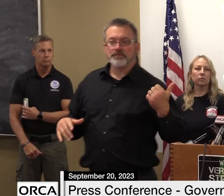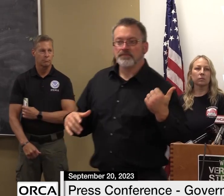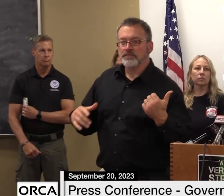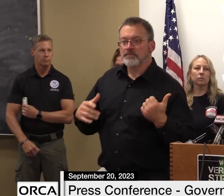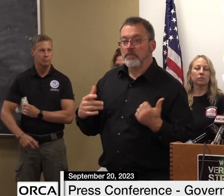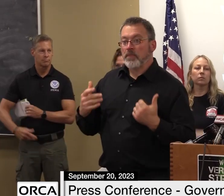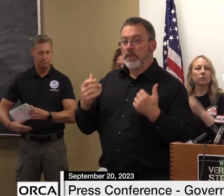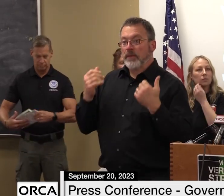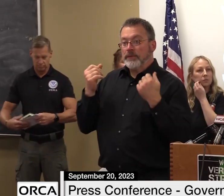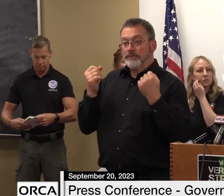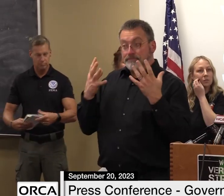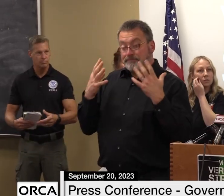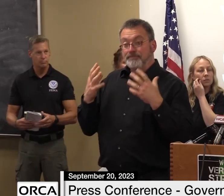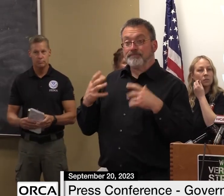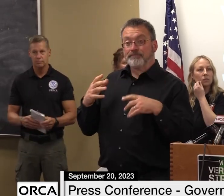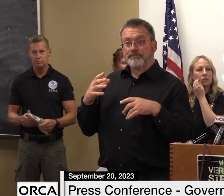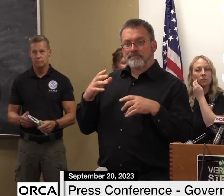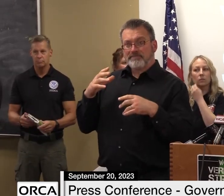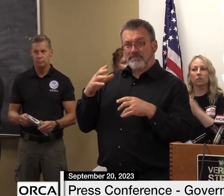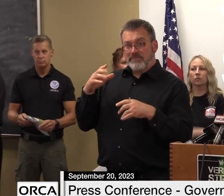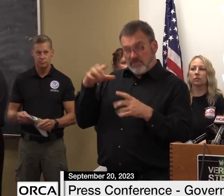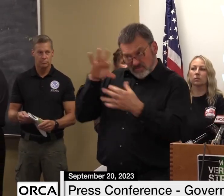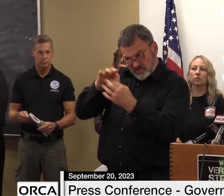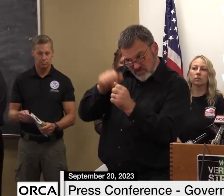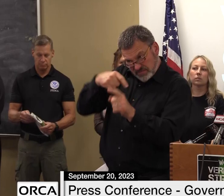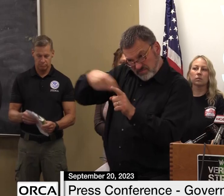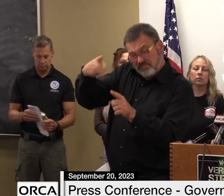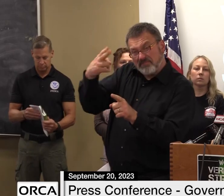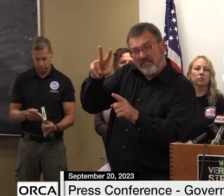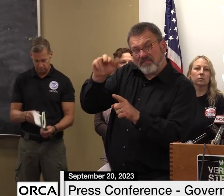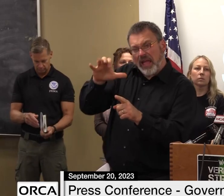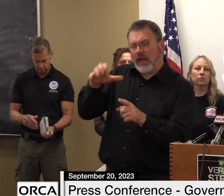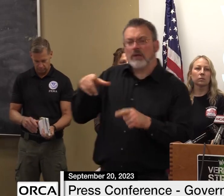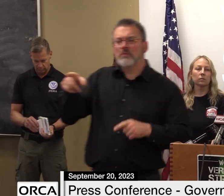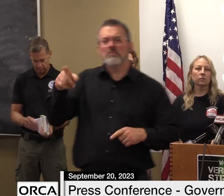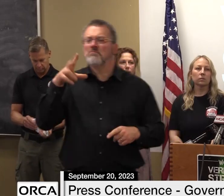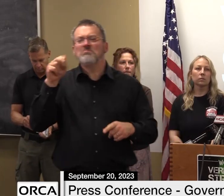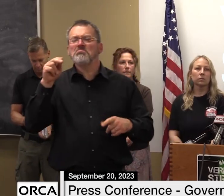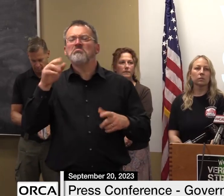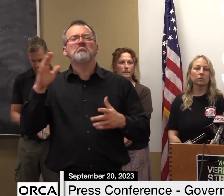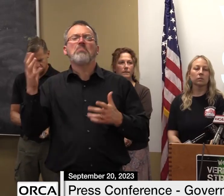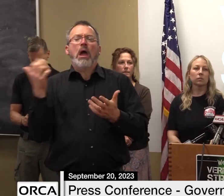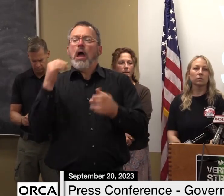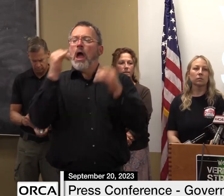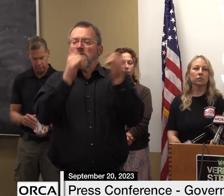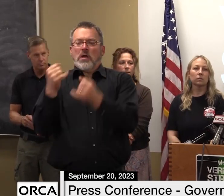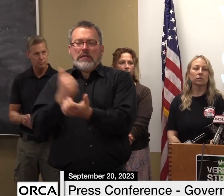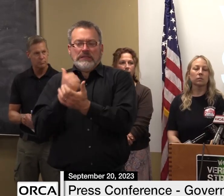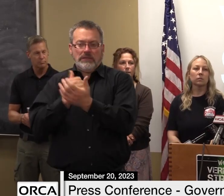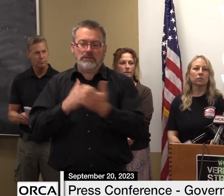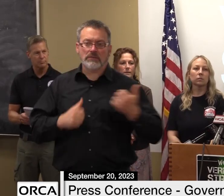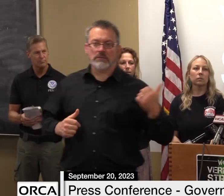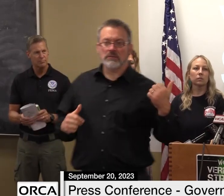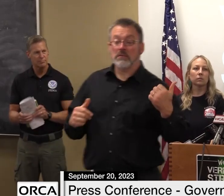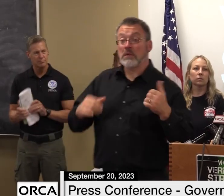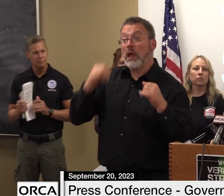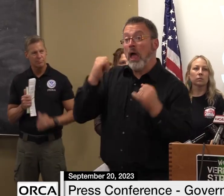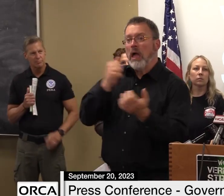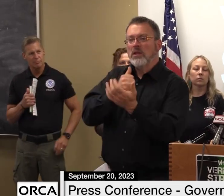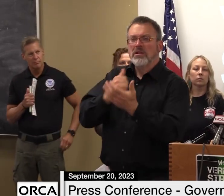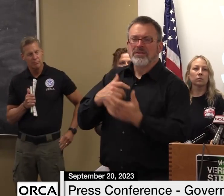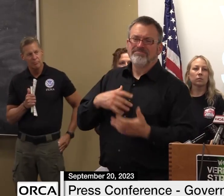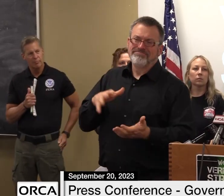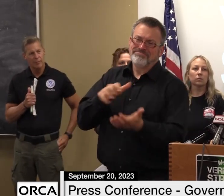declared? Specific to HVAC or just in total? Or just individual assistance. In individual assistance, we're right around